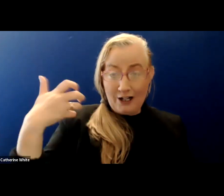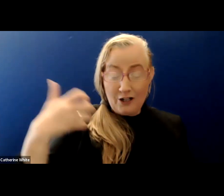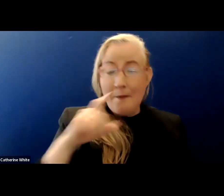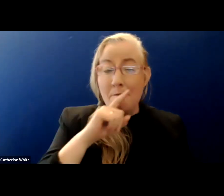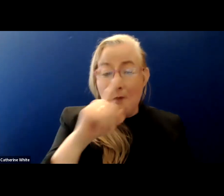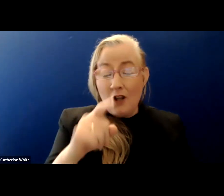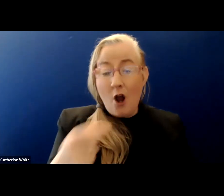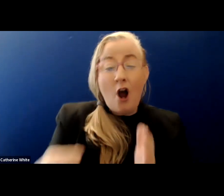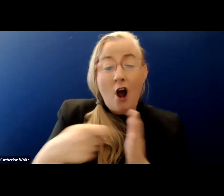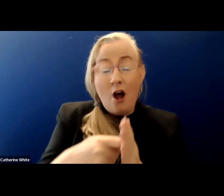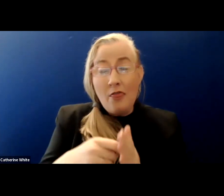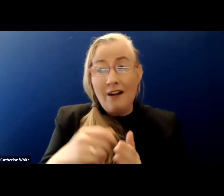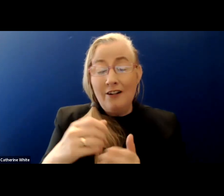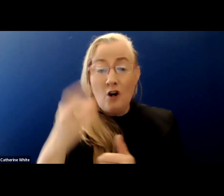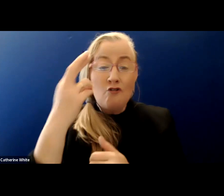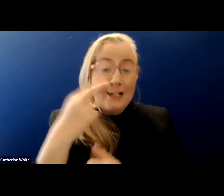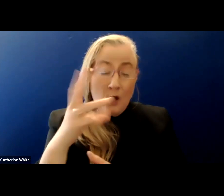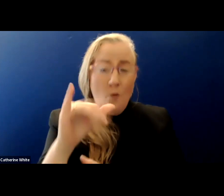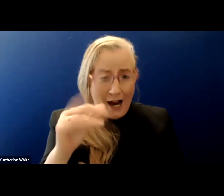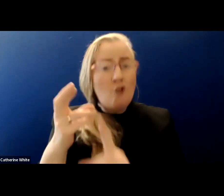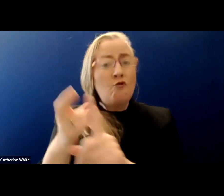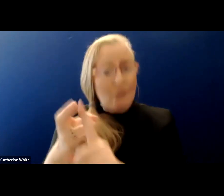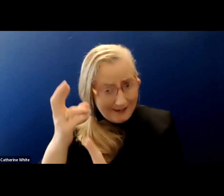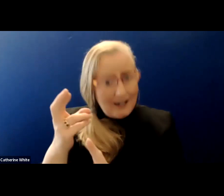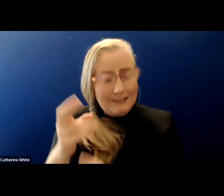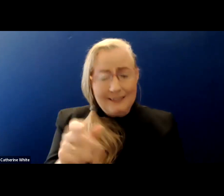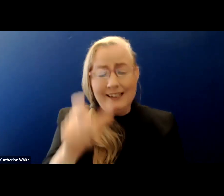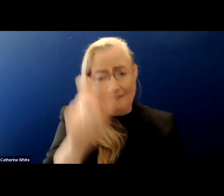important reasons in favor of recognizing individuals